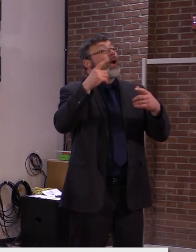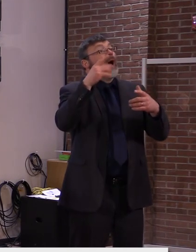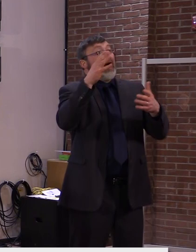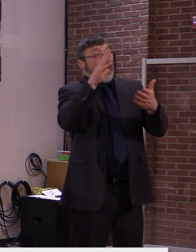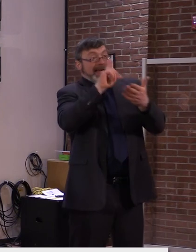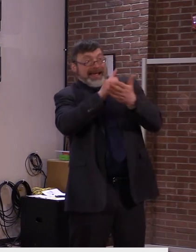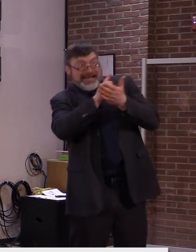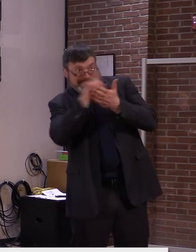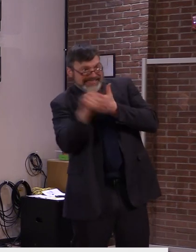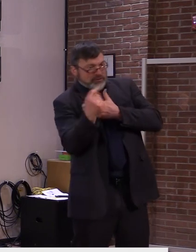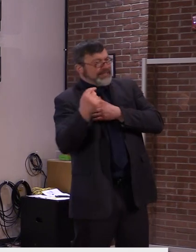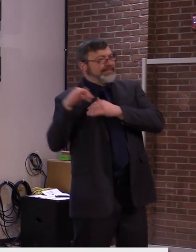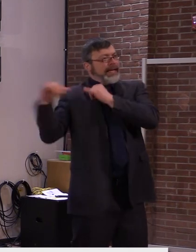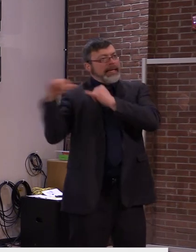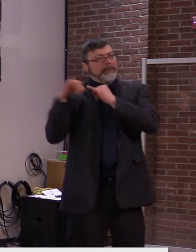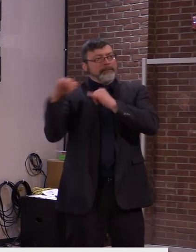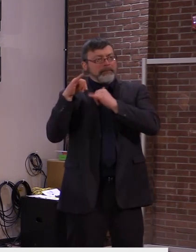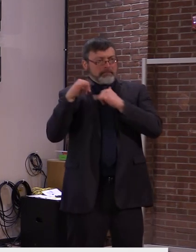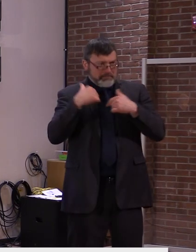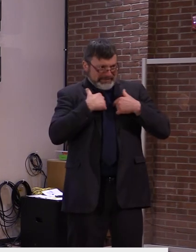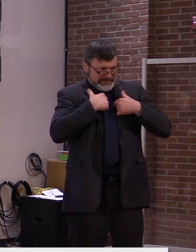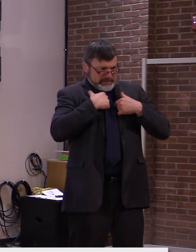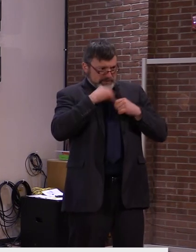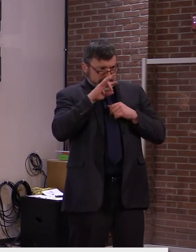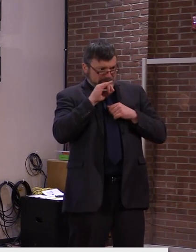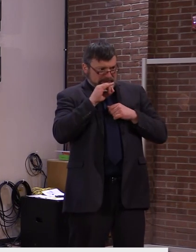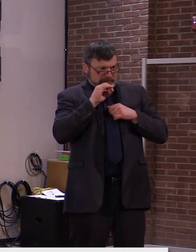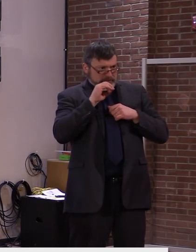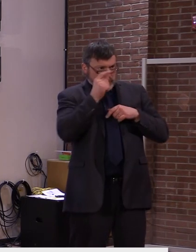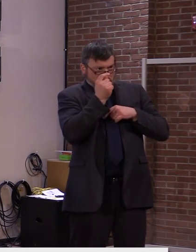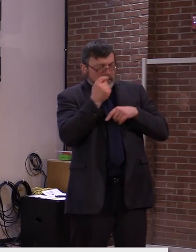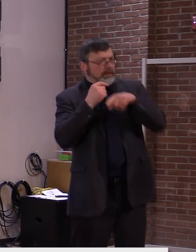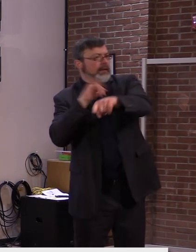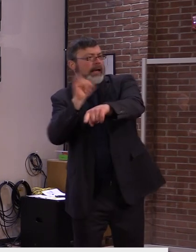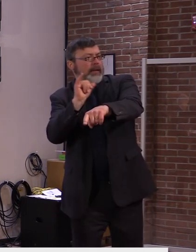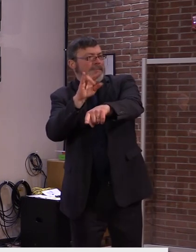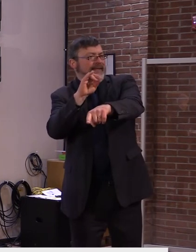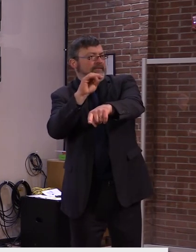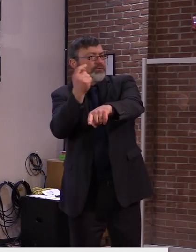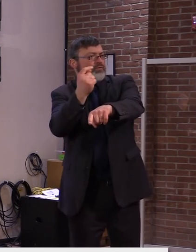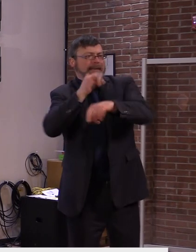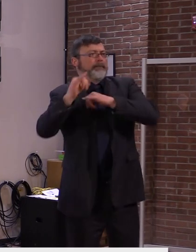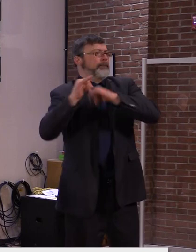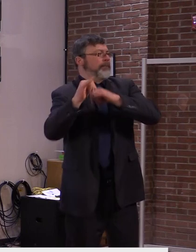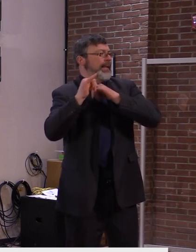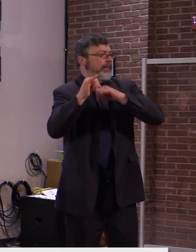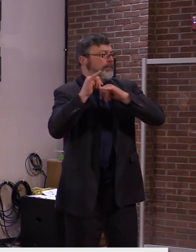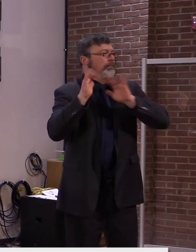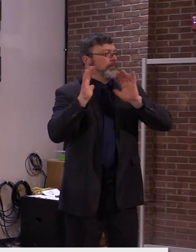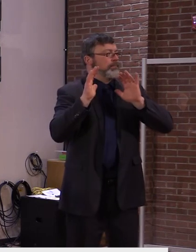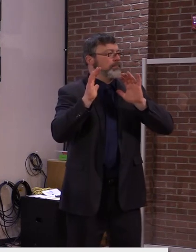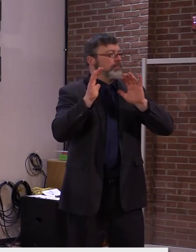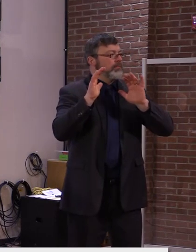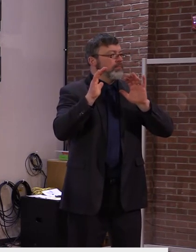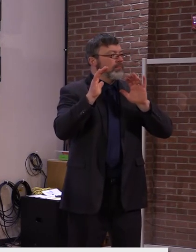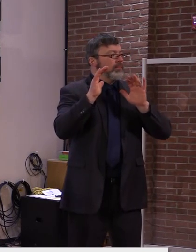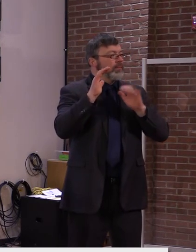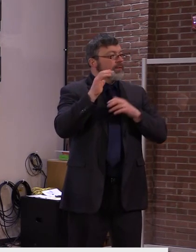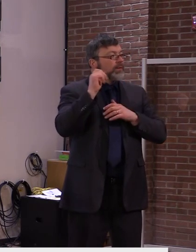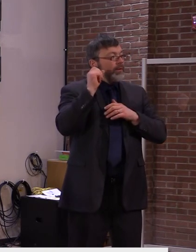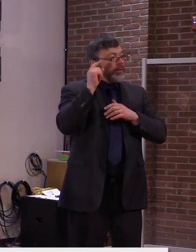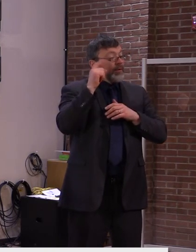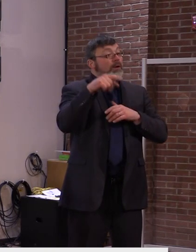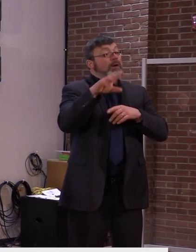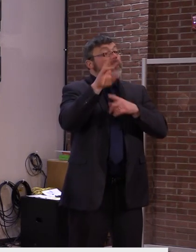healthvermont.gov/myvaccine or go directly to the Walgreens website at walgreens.com. We will issue a press release after